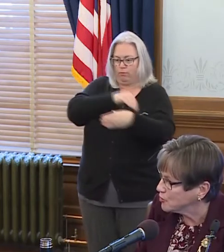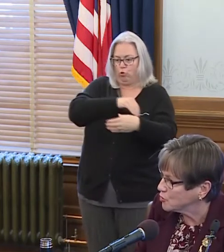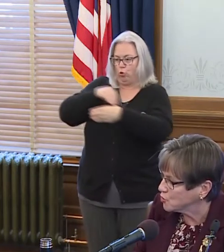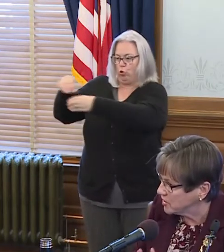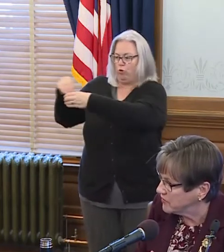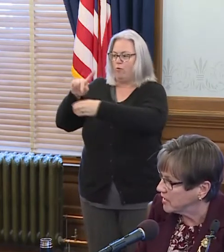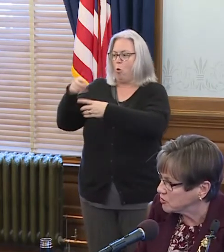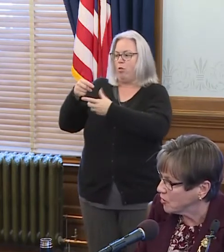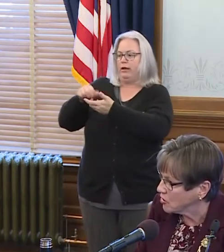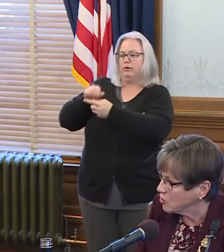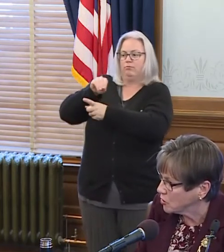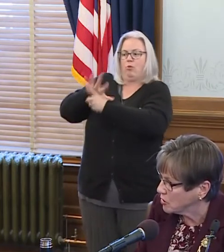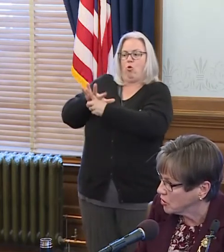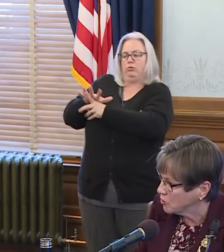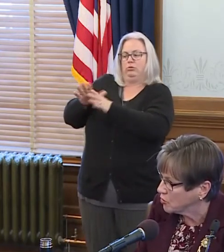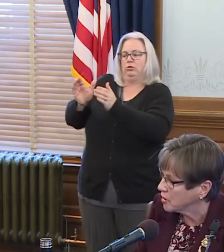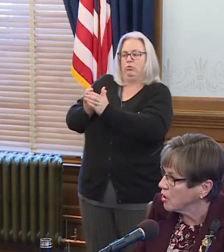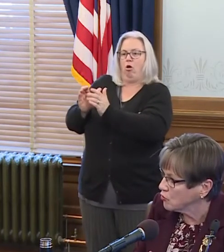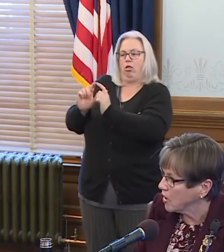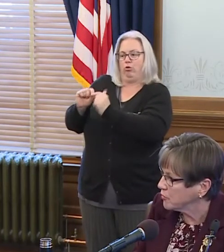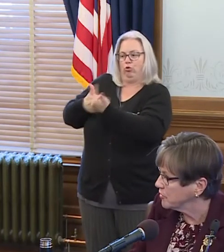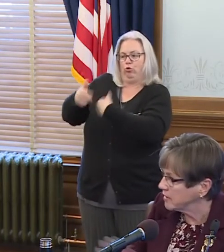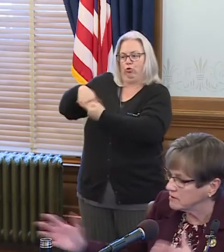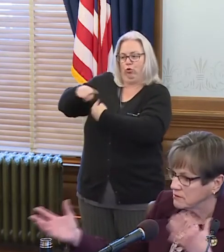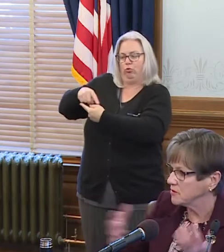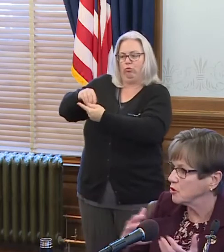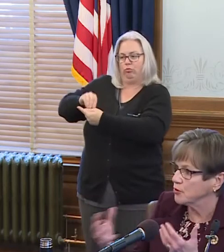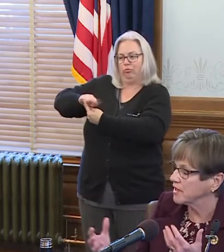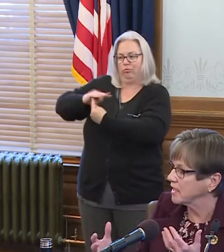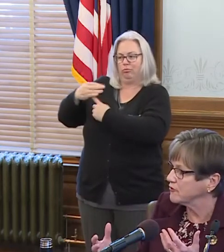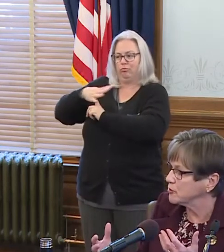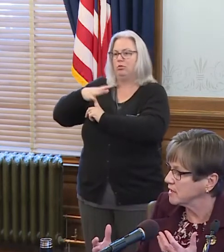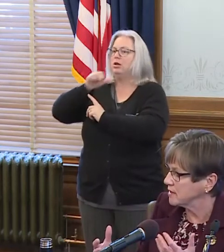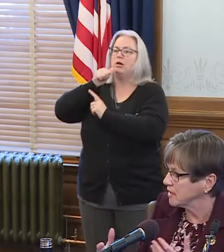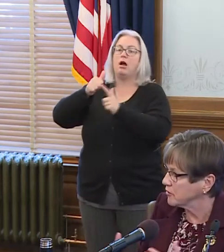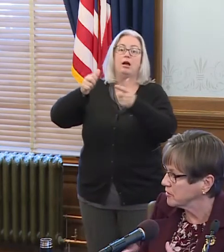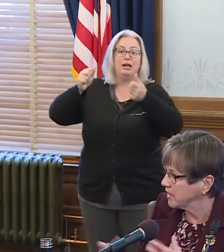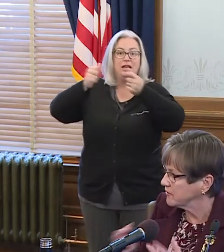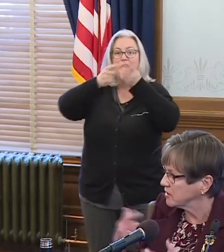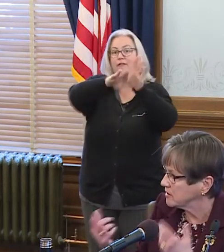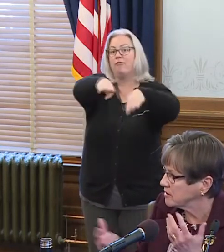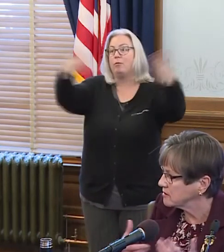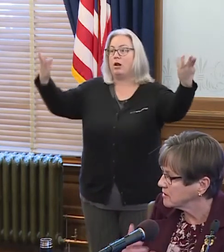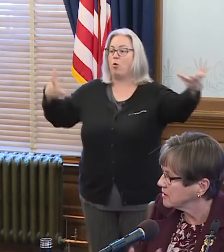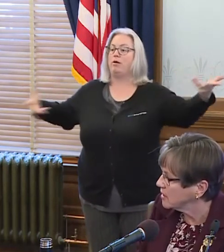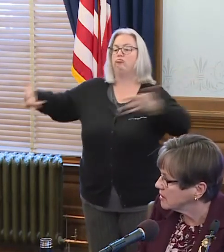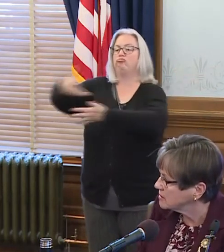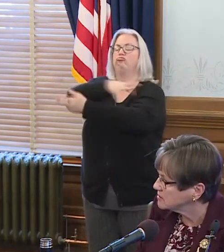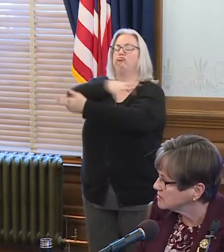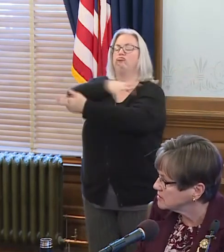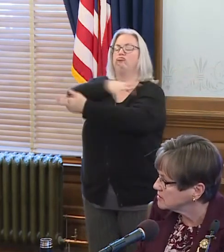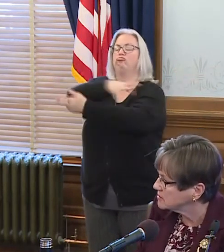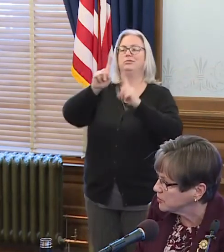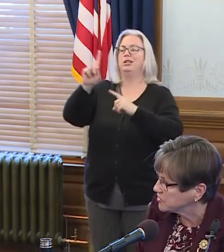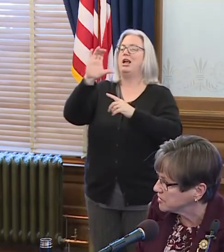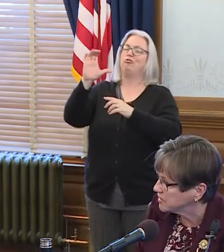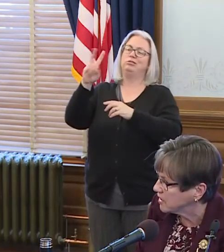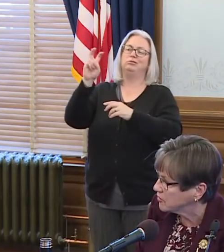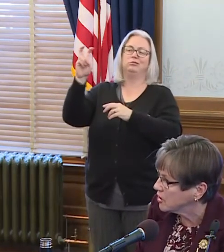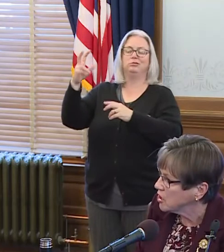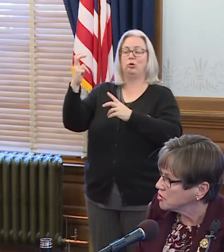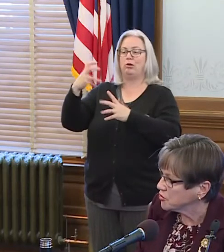being exposed within that small cohort, rather than bringing everybody together and having hundreds of people